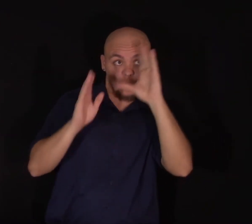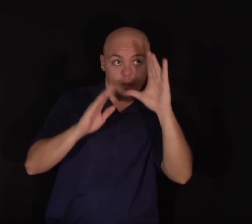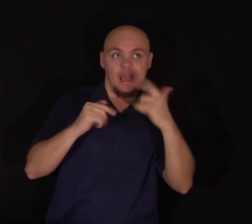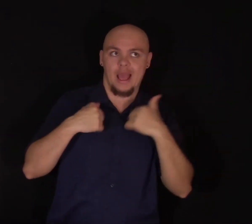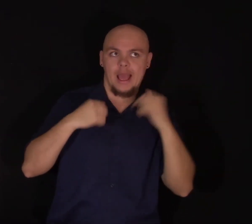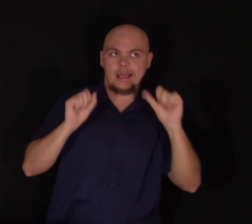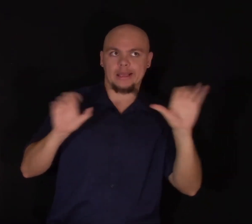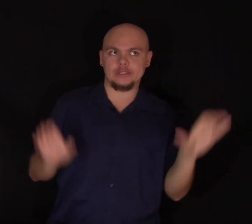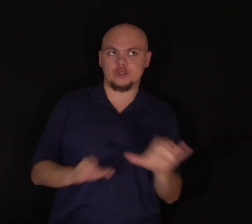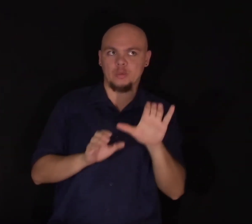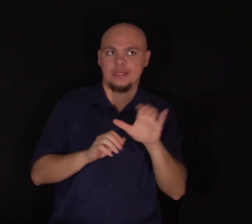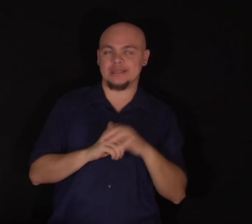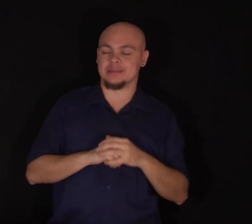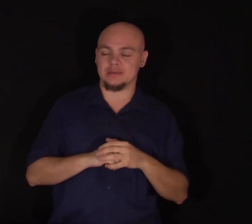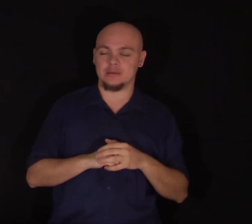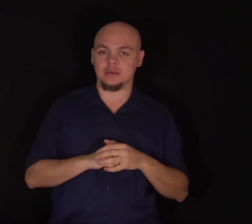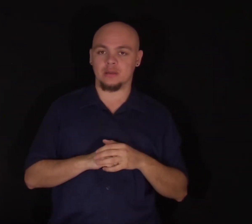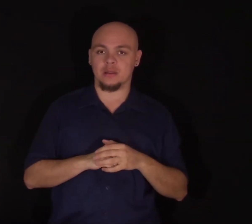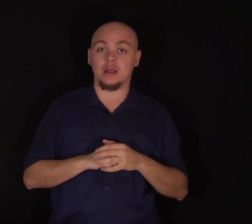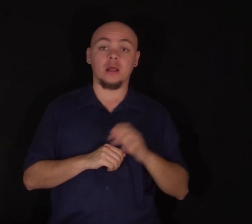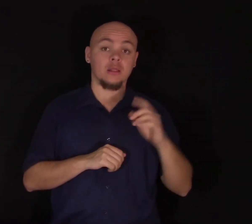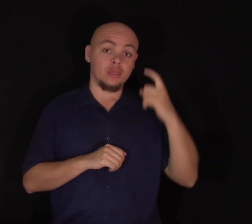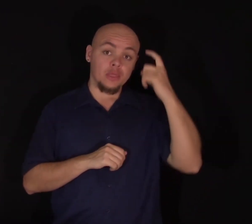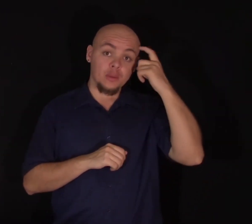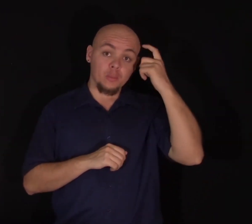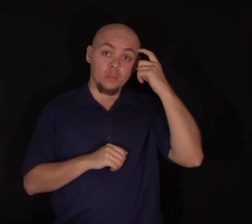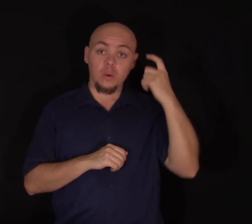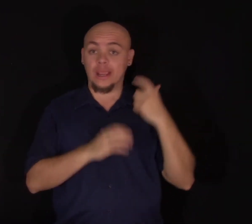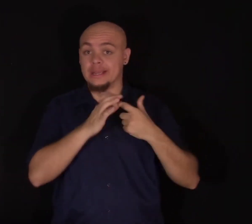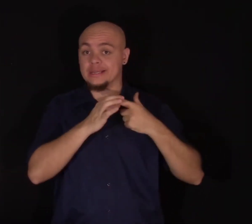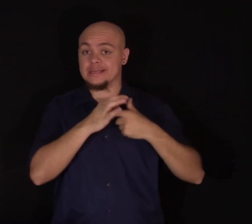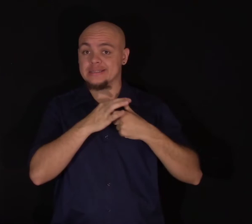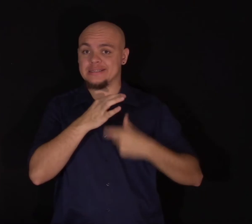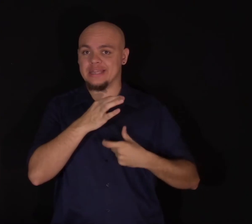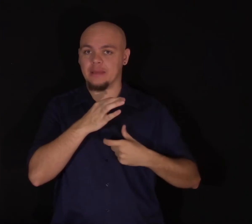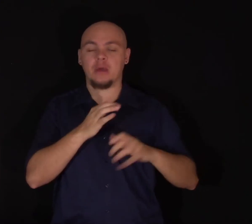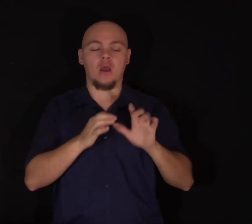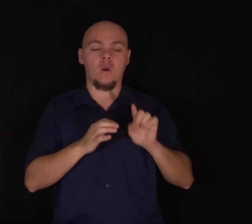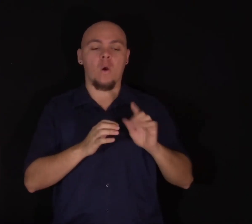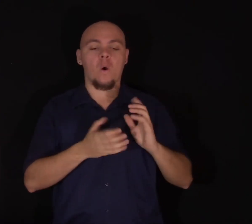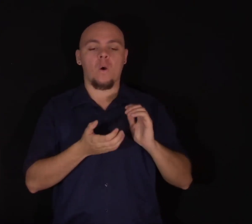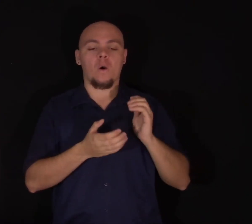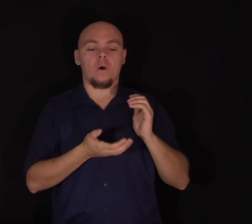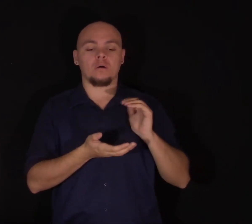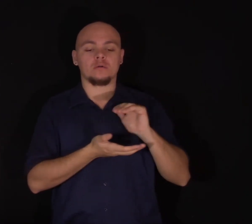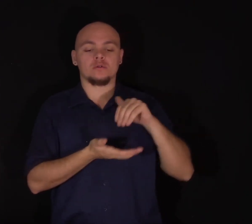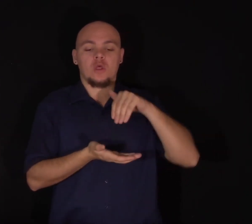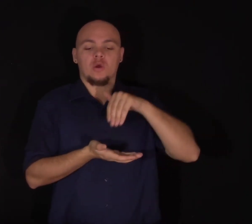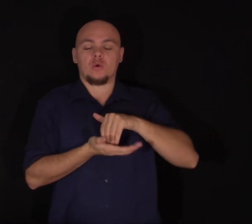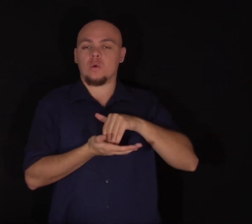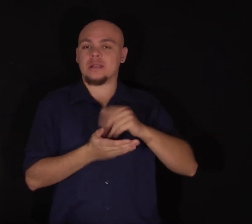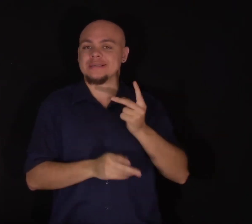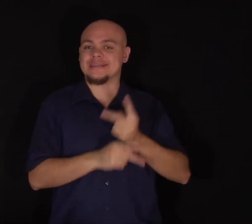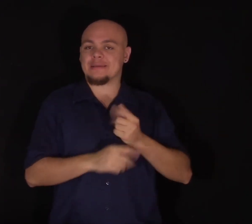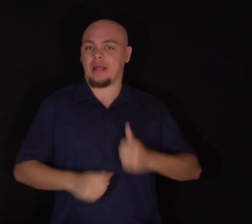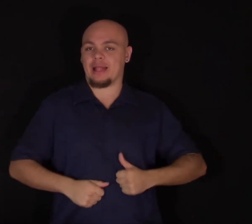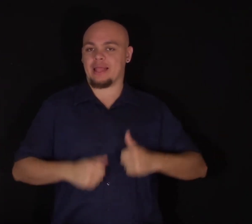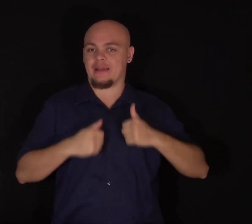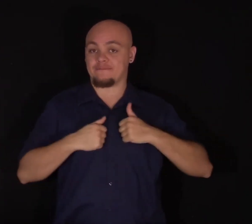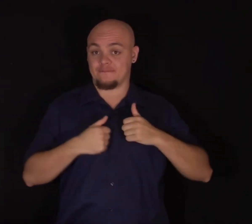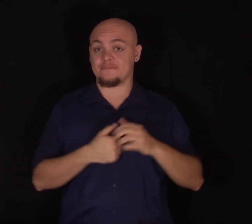this. The brainstem is responsible for the core of what keeps us alive.